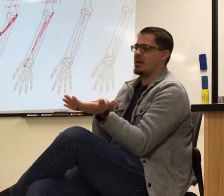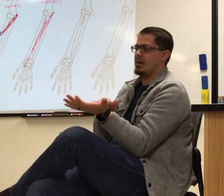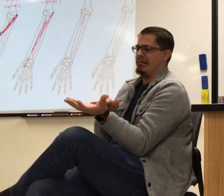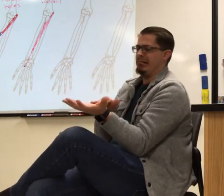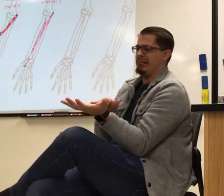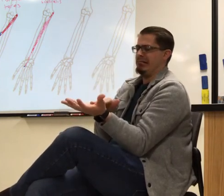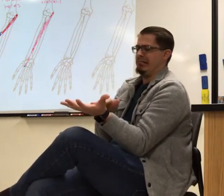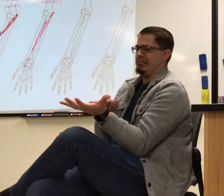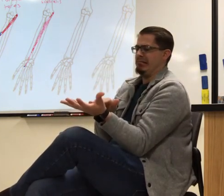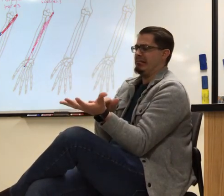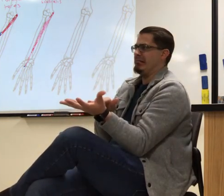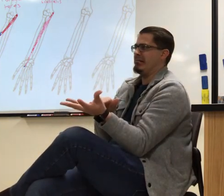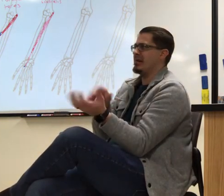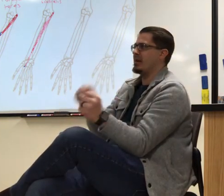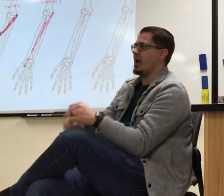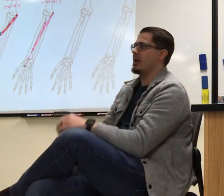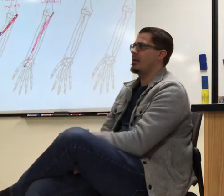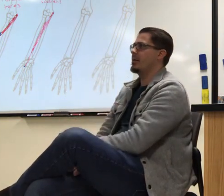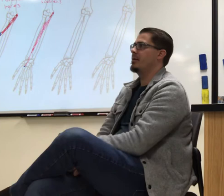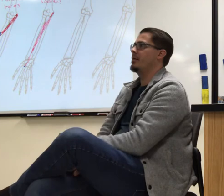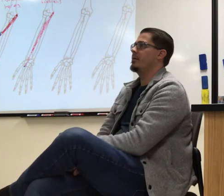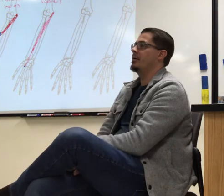skin of palm.